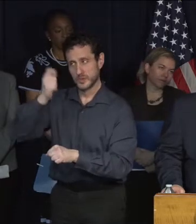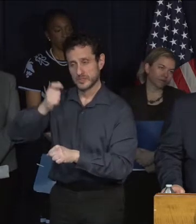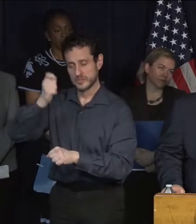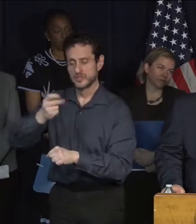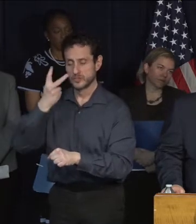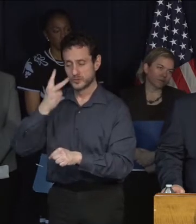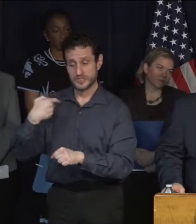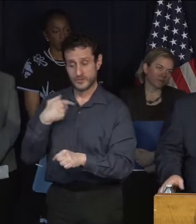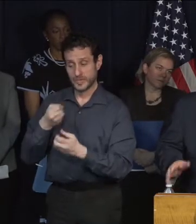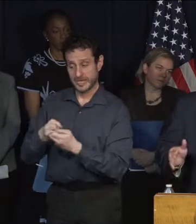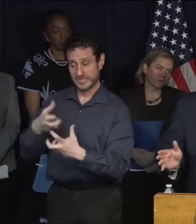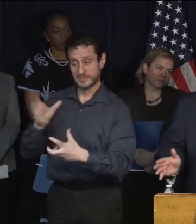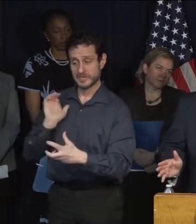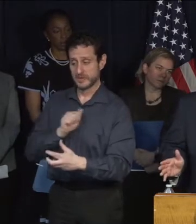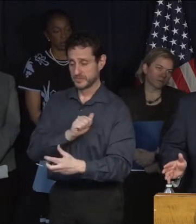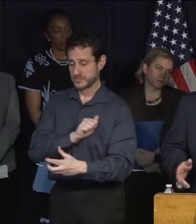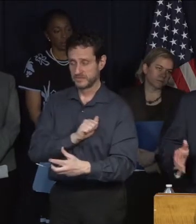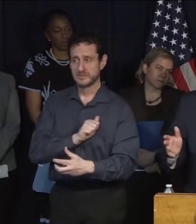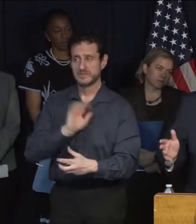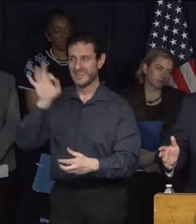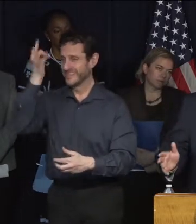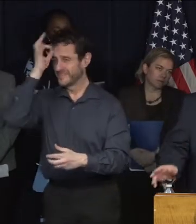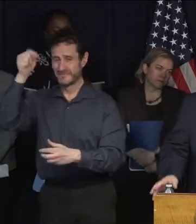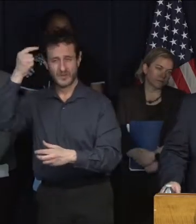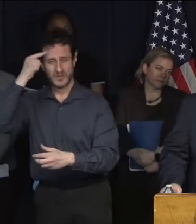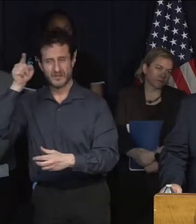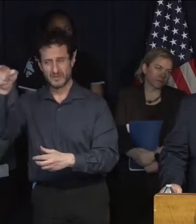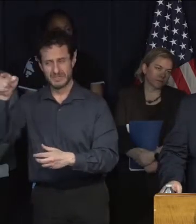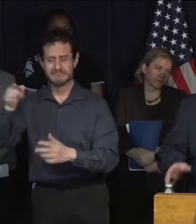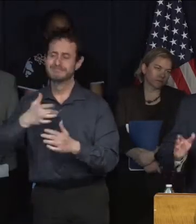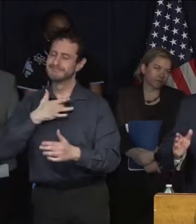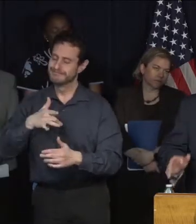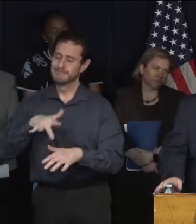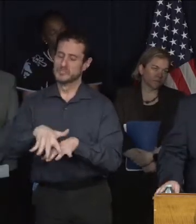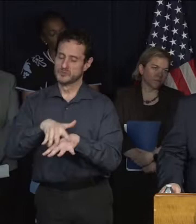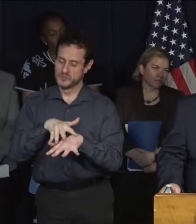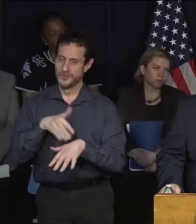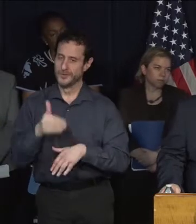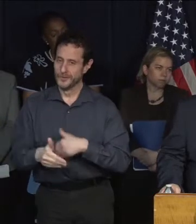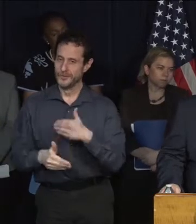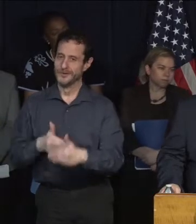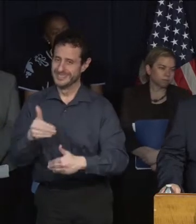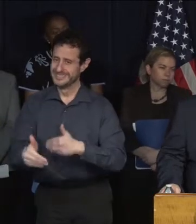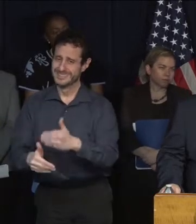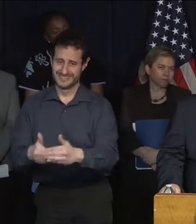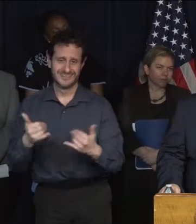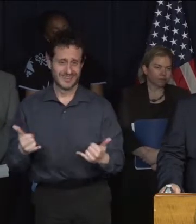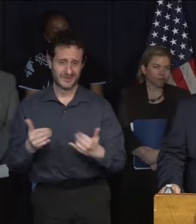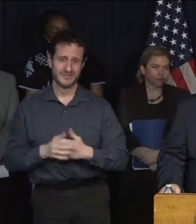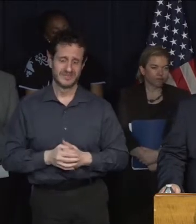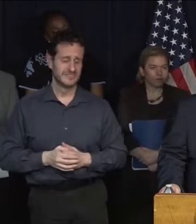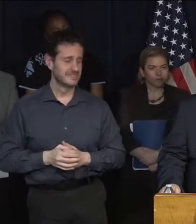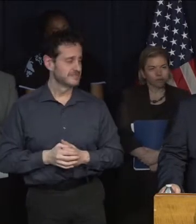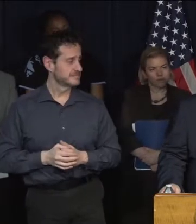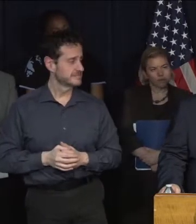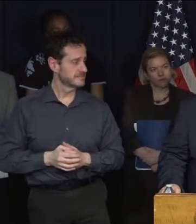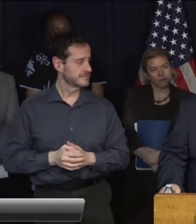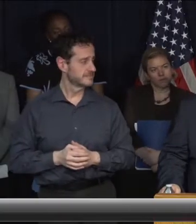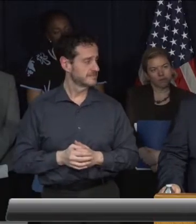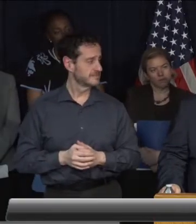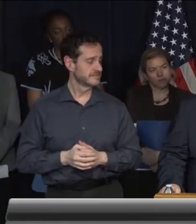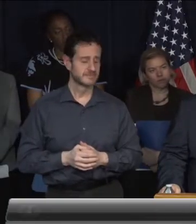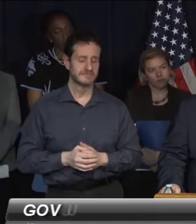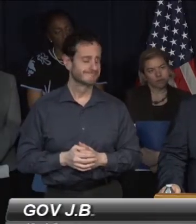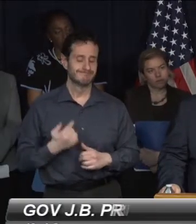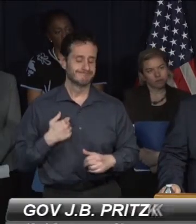own, because it will take the federal government. It seems like the federal government takes a long time to do nearly anything these days. And so